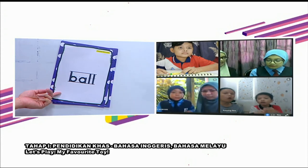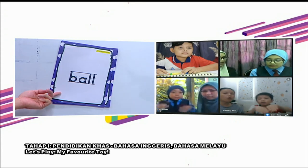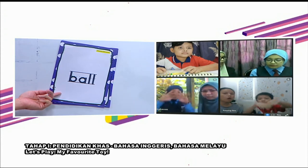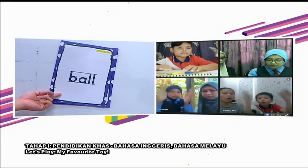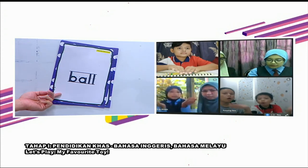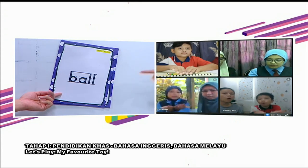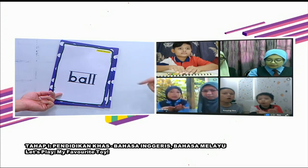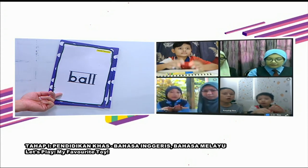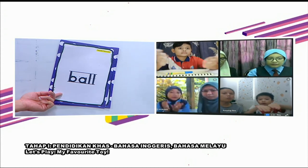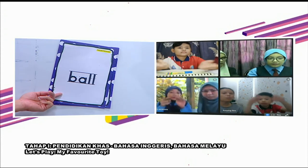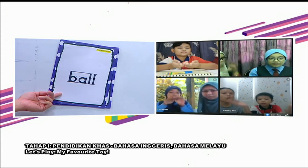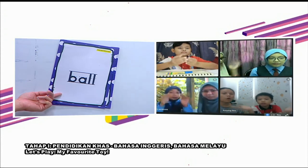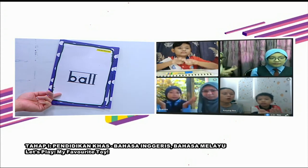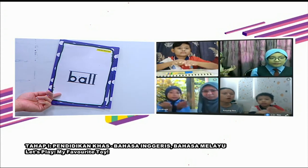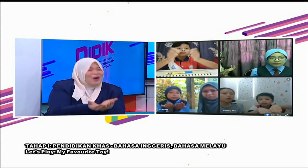How to sign?